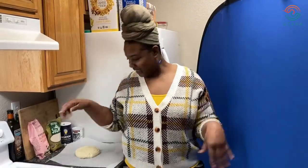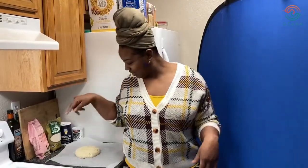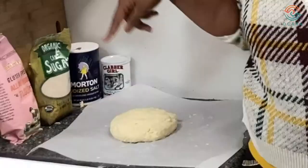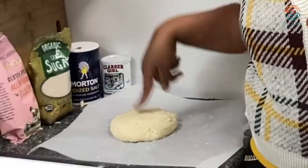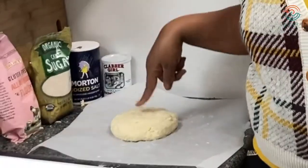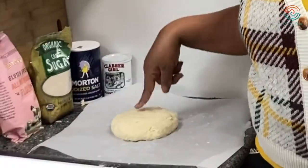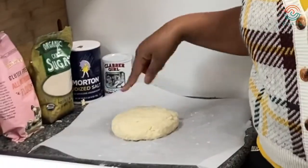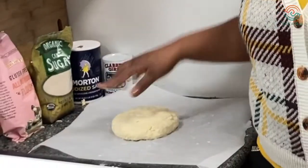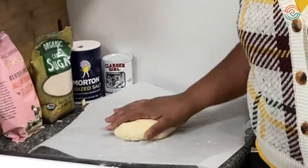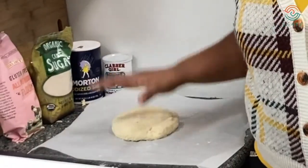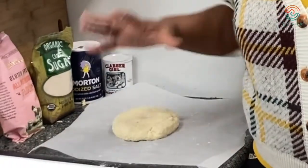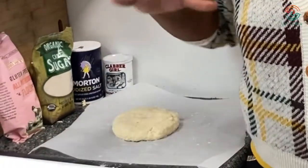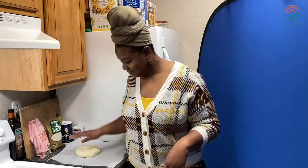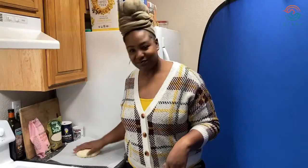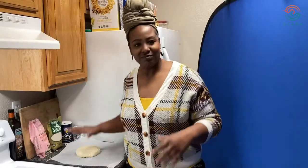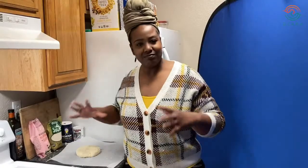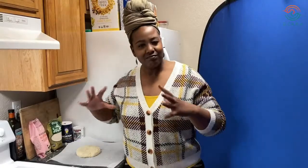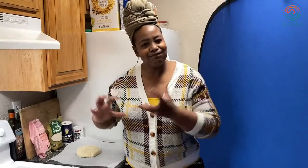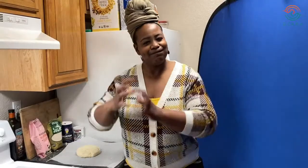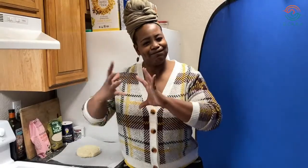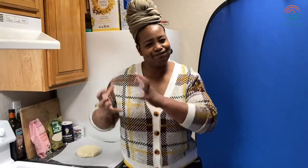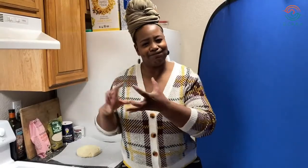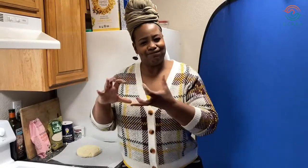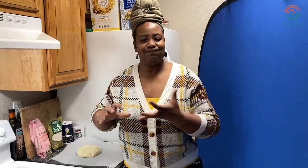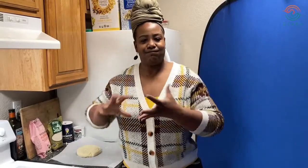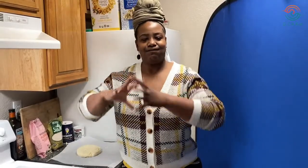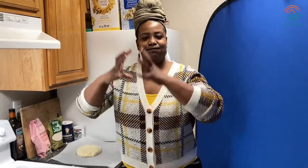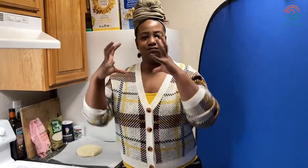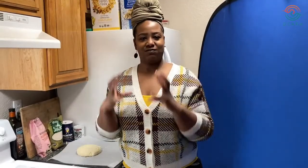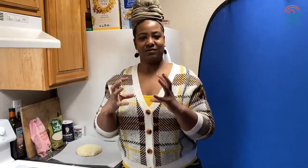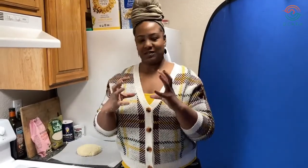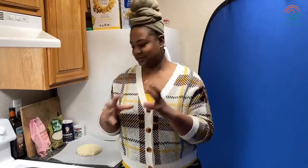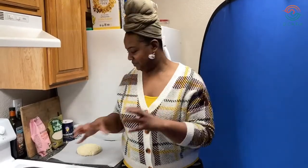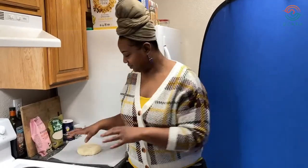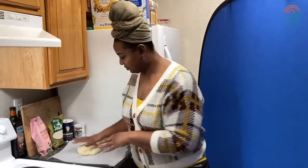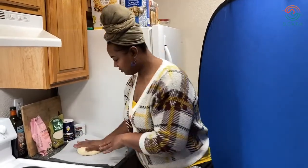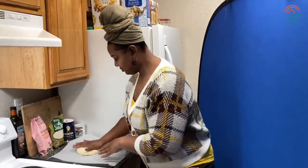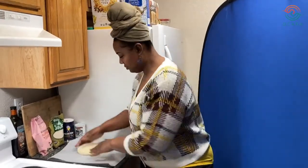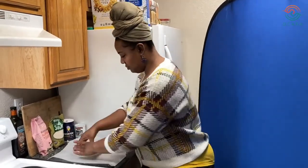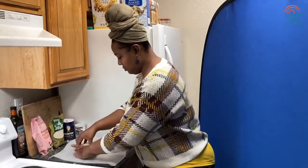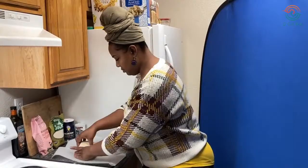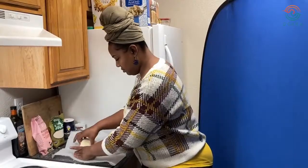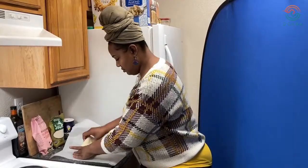Now you can see the ball of dough here. I'll start kneading and folding the dough onto the parchment paper.